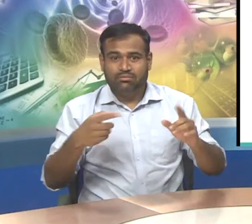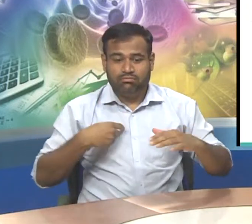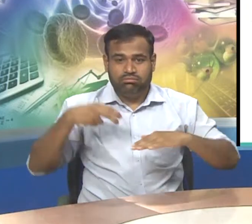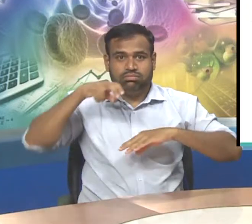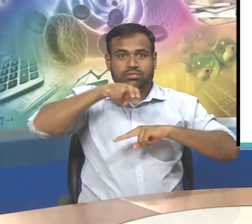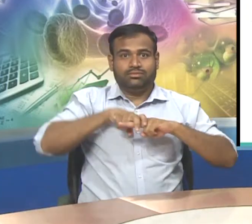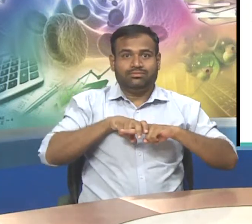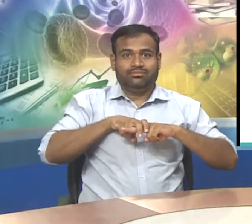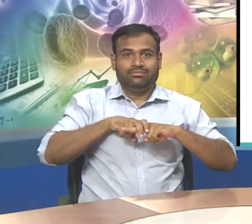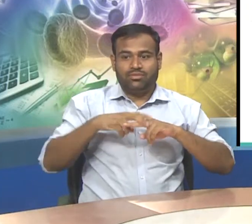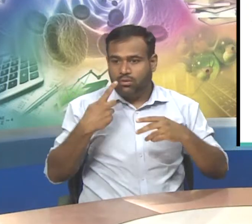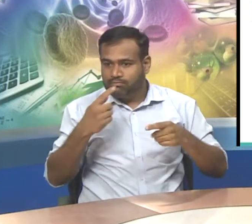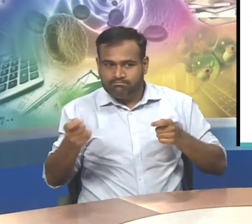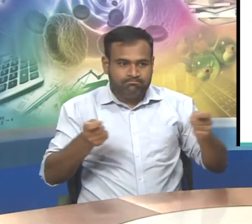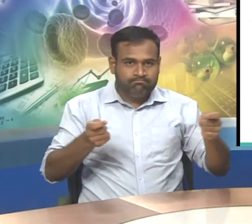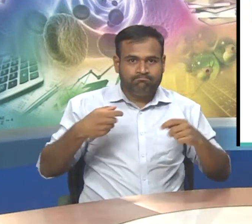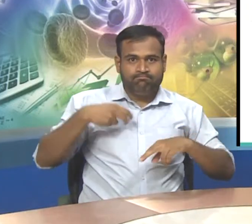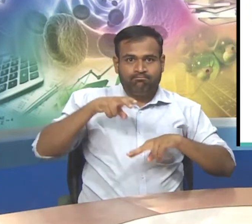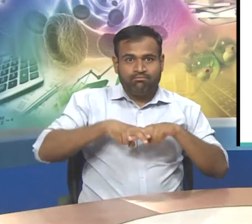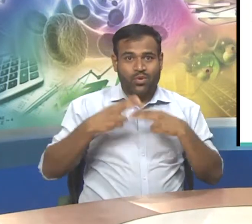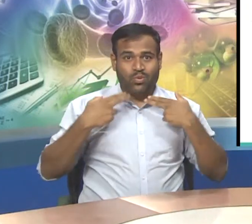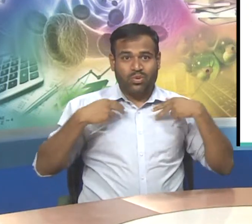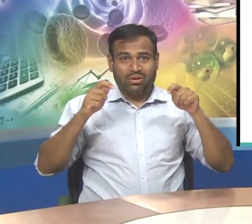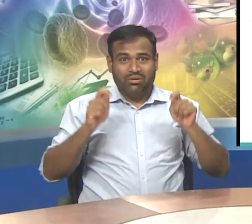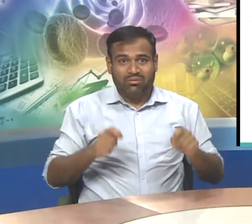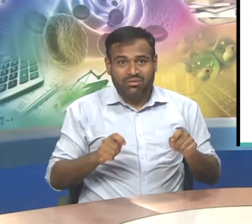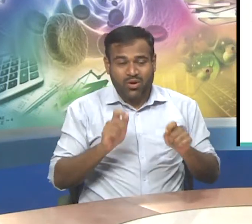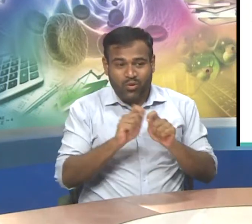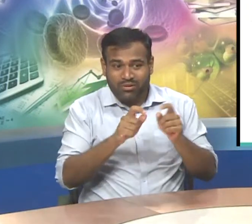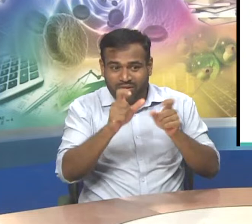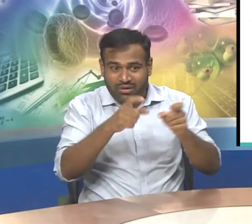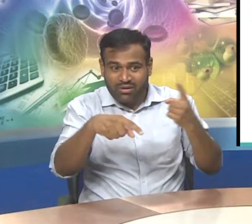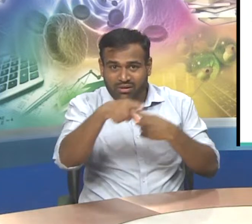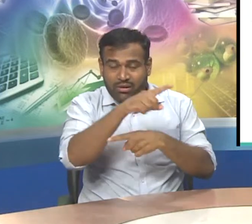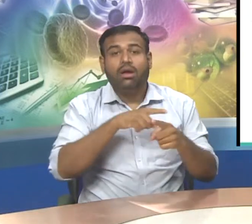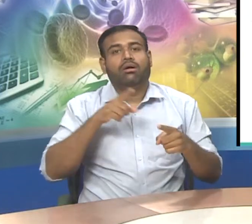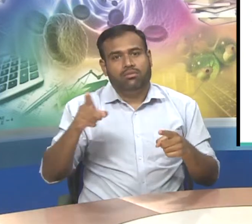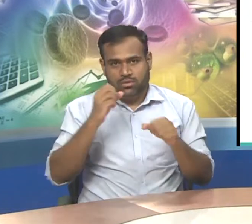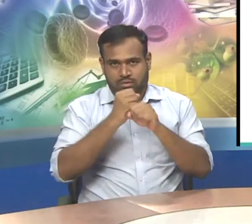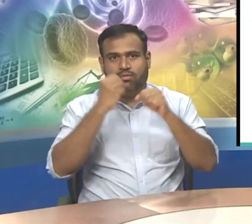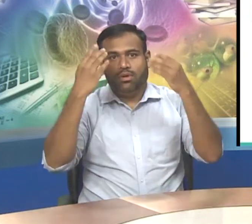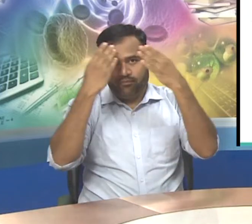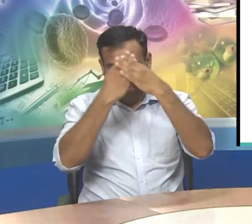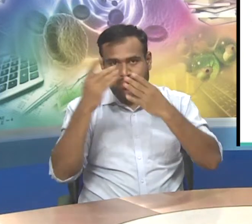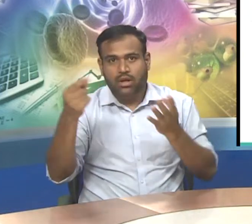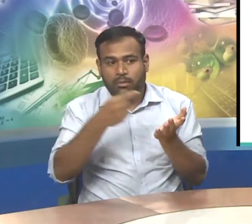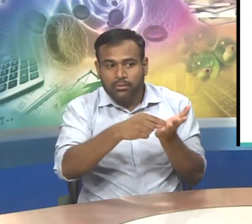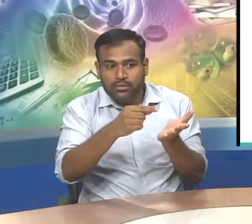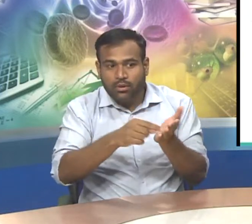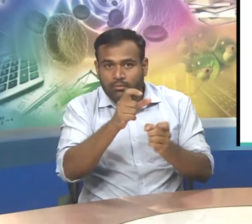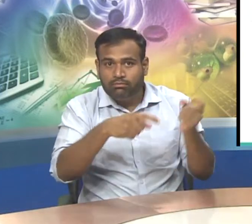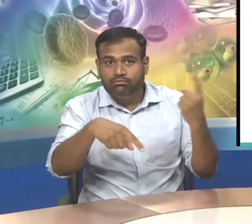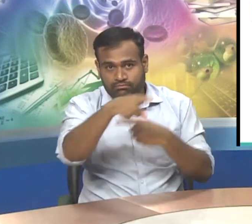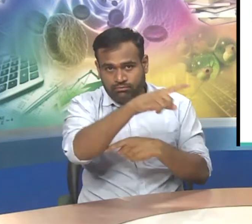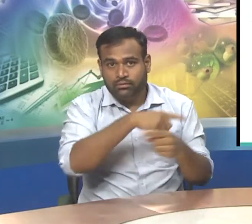however consulted when the judges of the State High Court are appointed by the President of India.